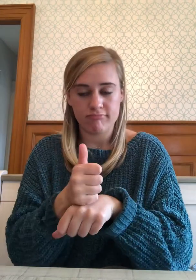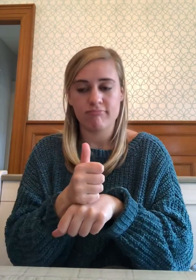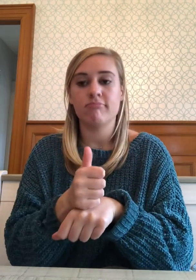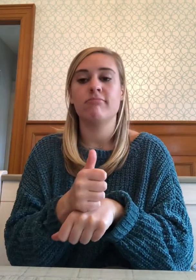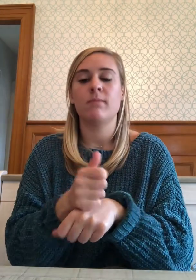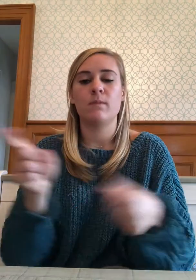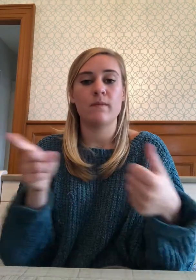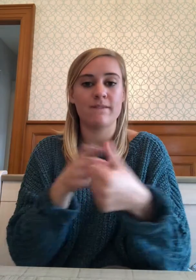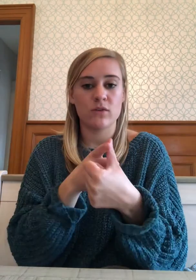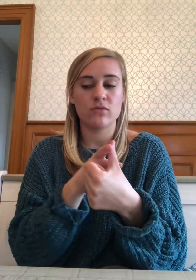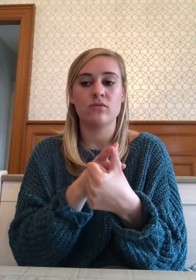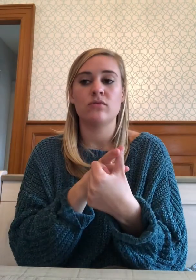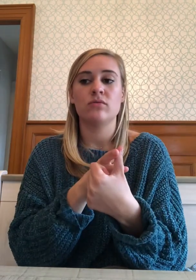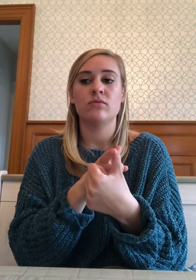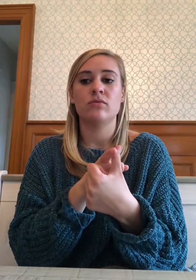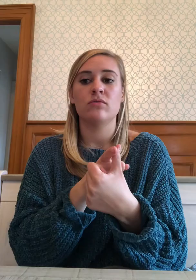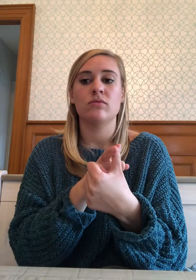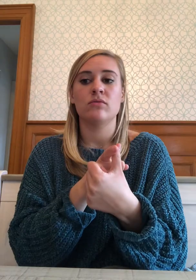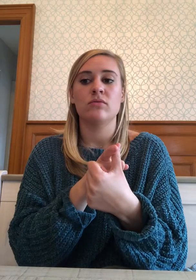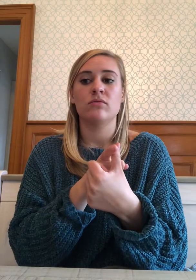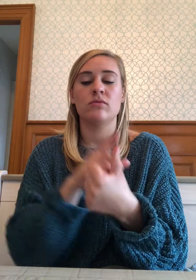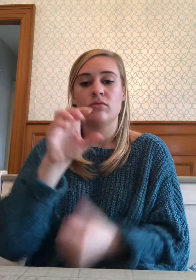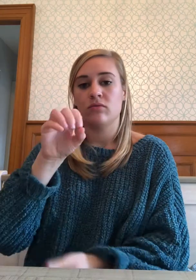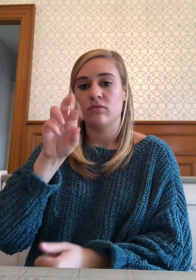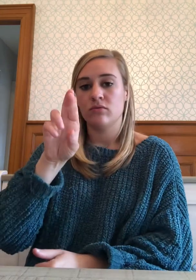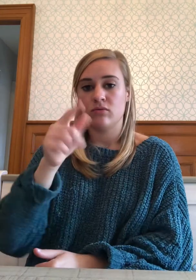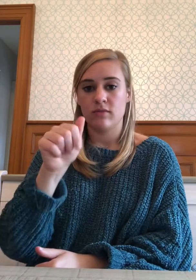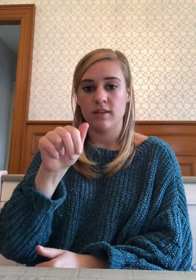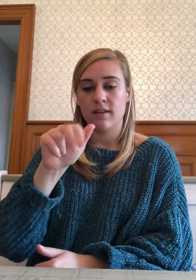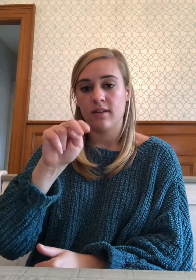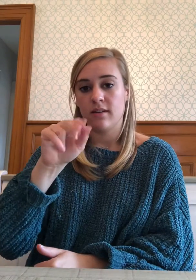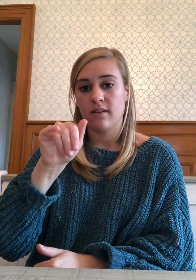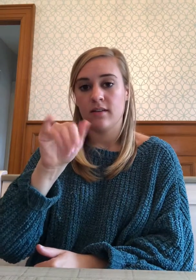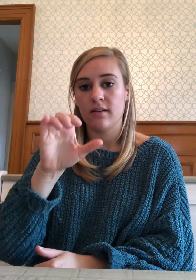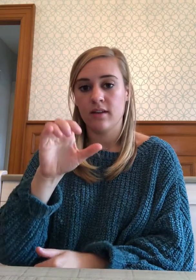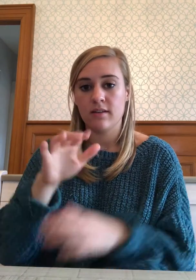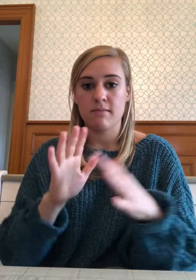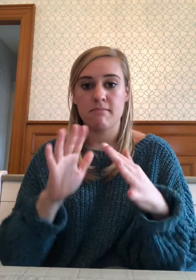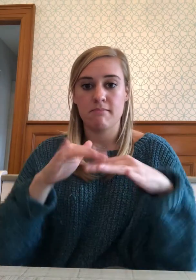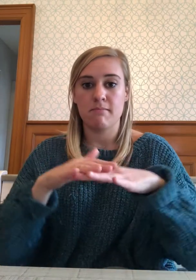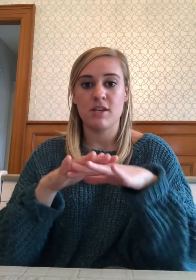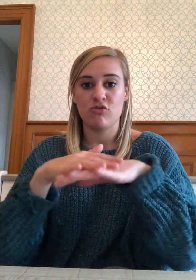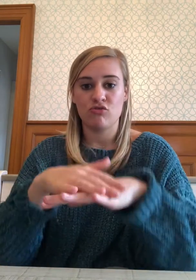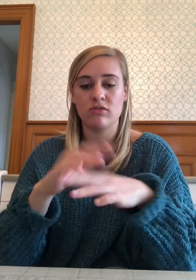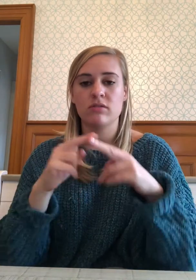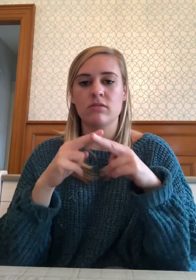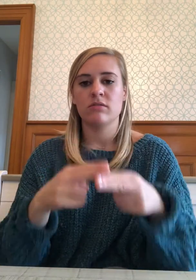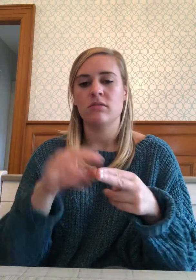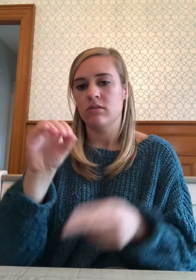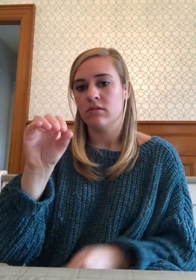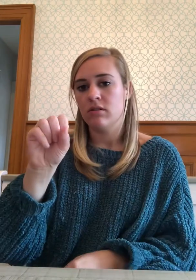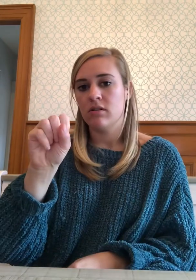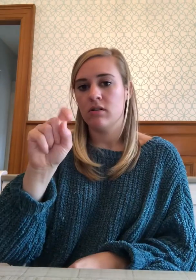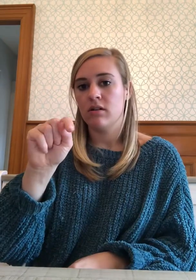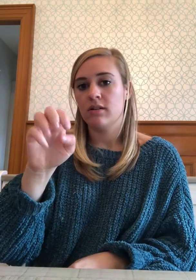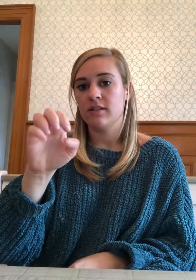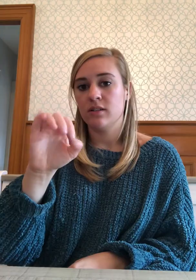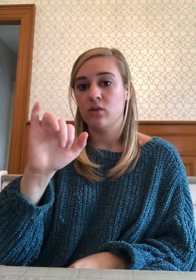First, an organic matrix called osteoid bone is laid down, and with